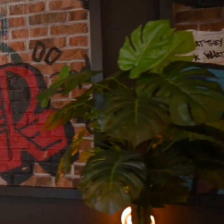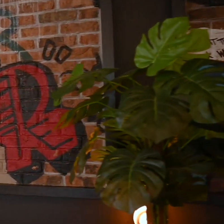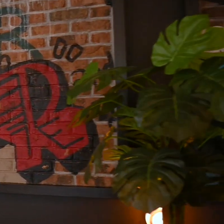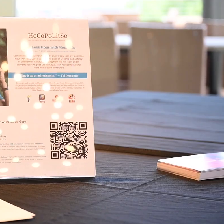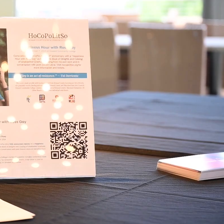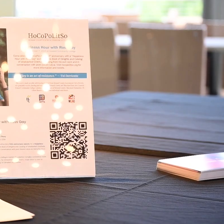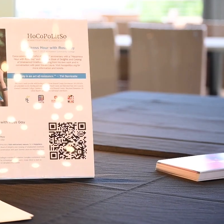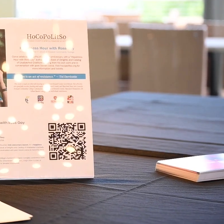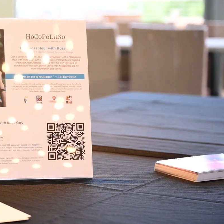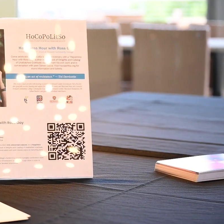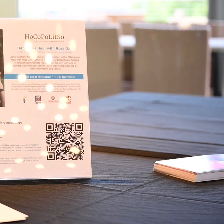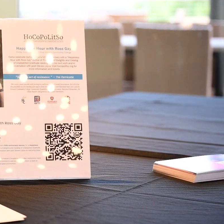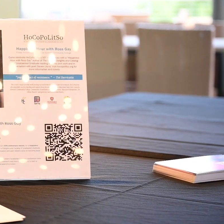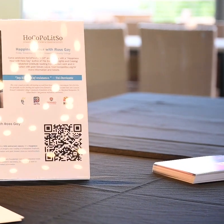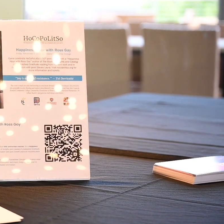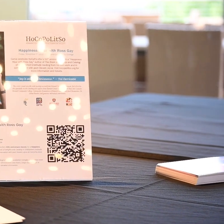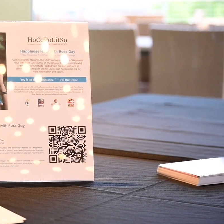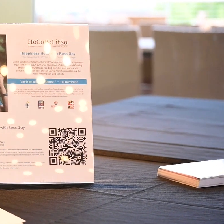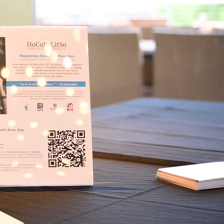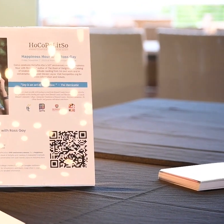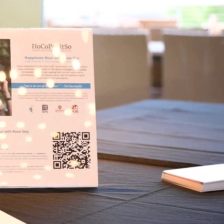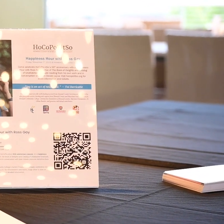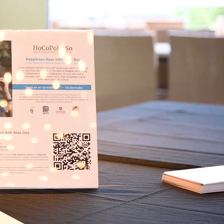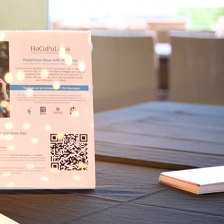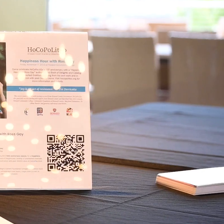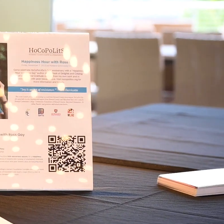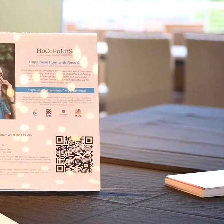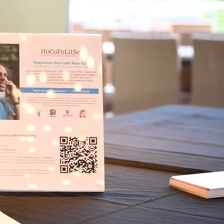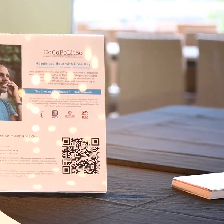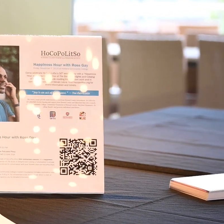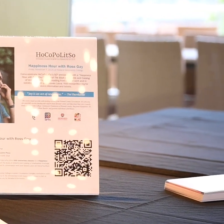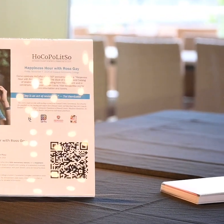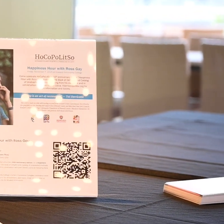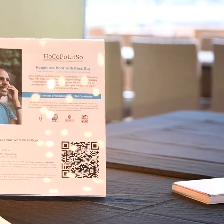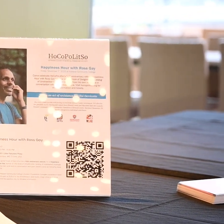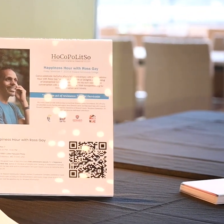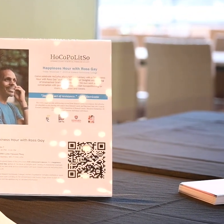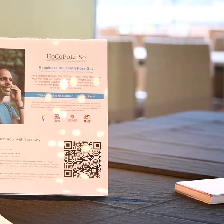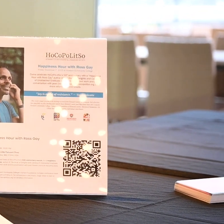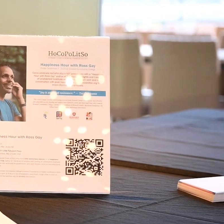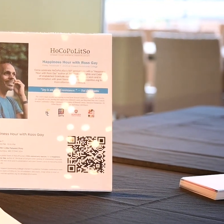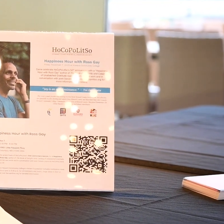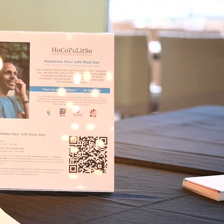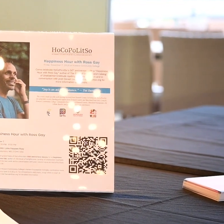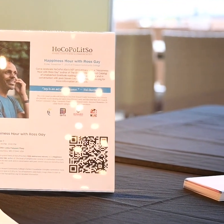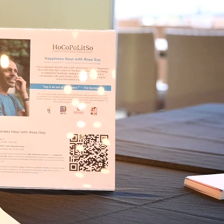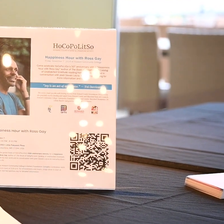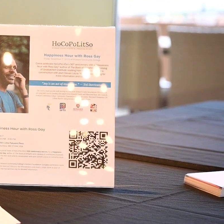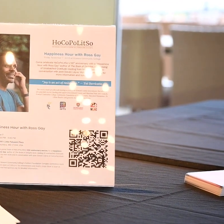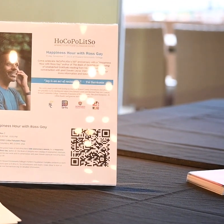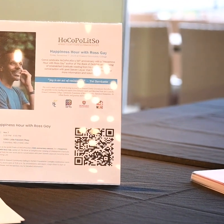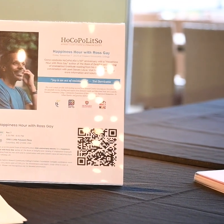Over the past year, HOCO Pulitzo was given the pleasure of choosing the panel of judges who received and reviewed the Youth Poet Laureate applications.